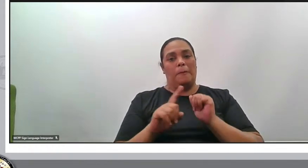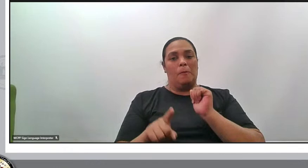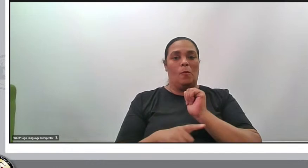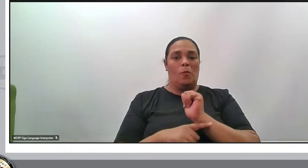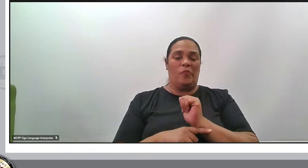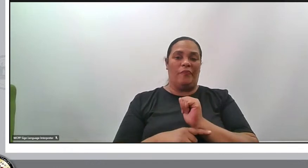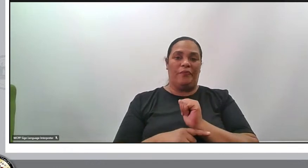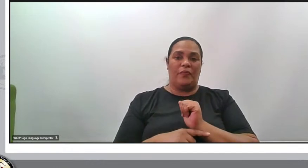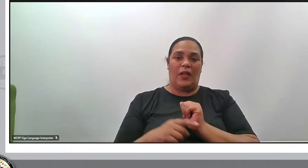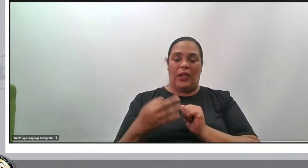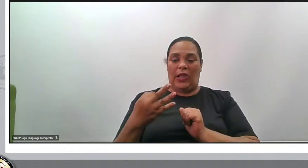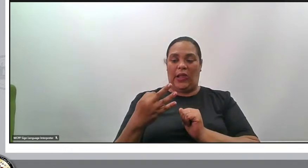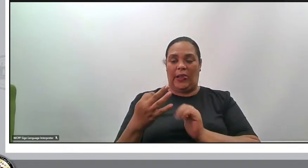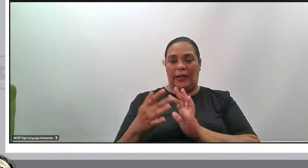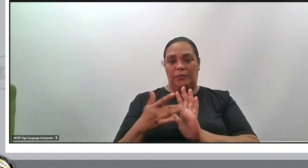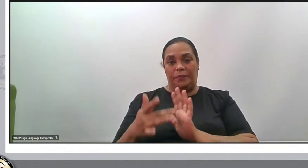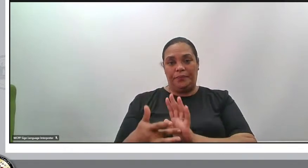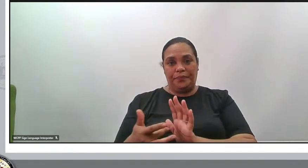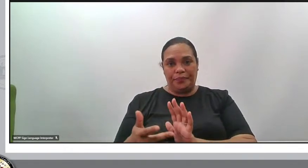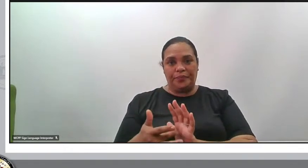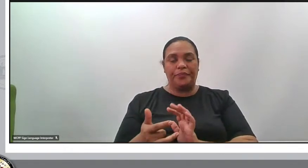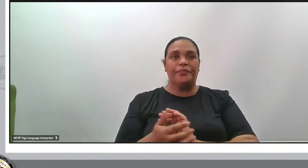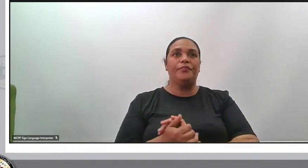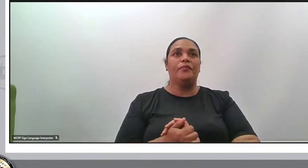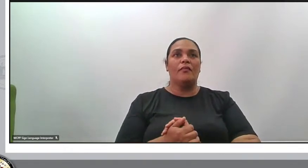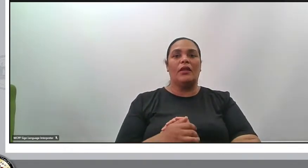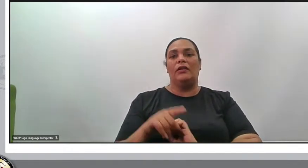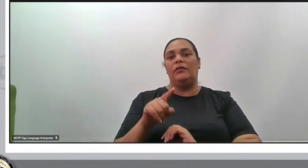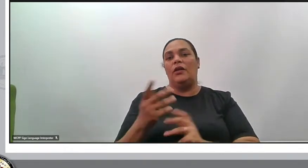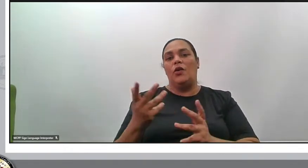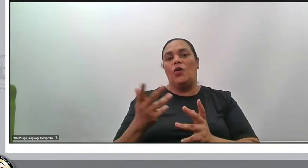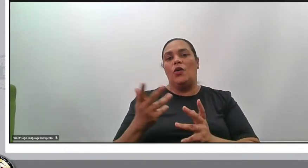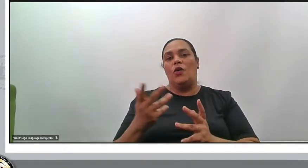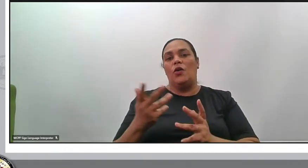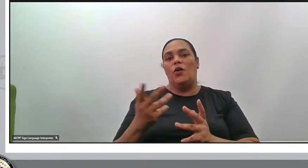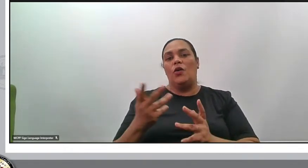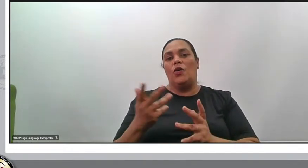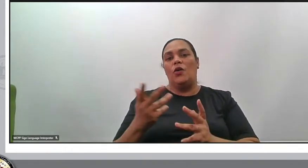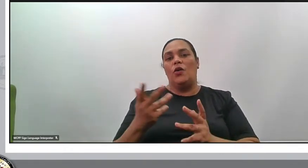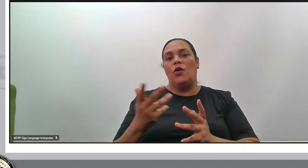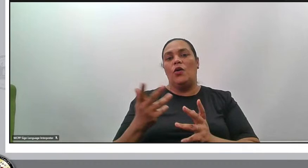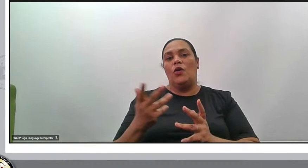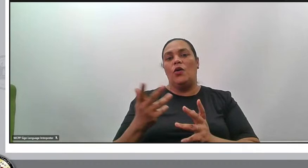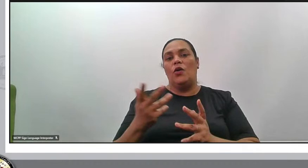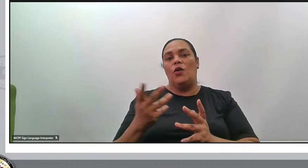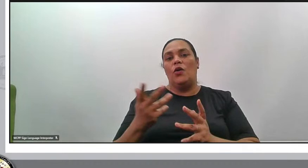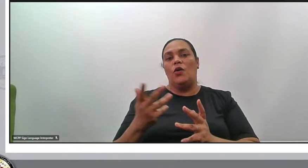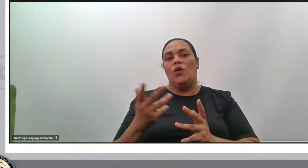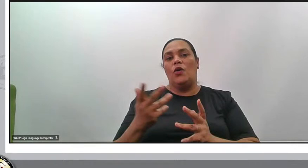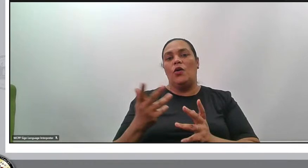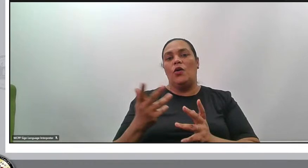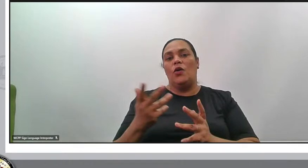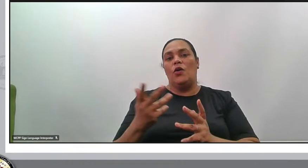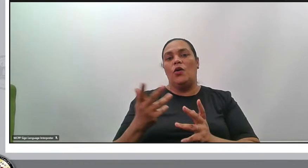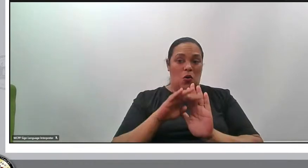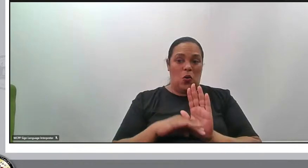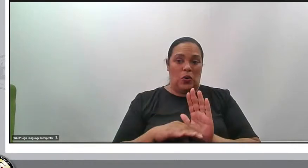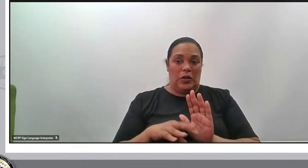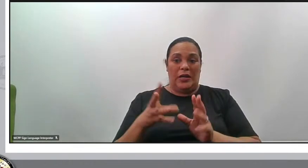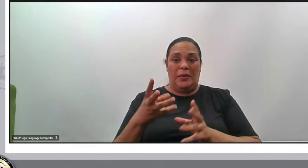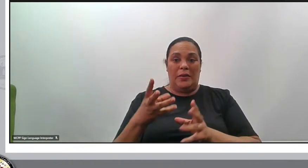On the last three pages, where it classifies the expenditure for the programs into